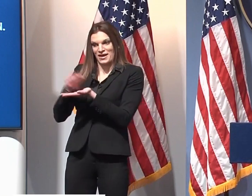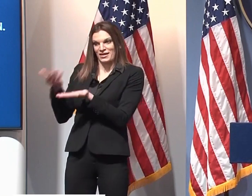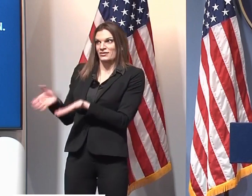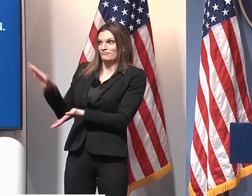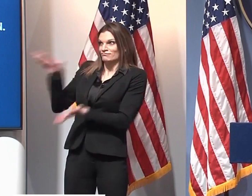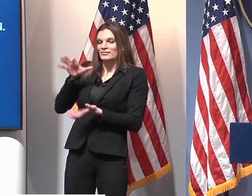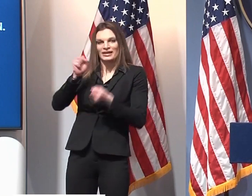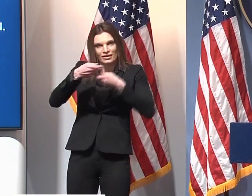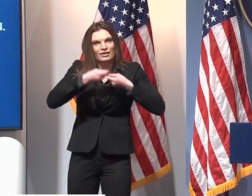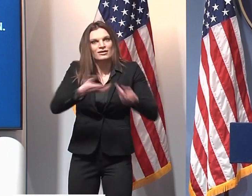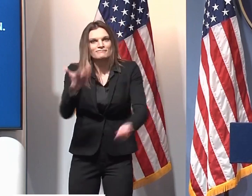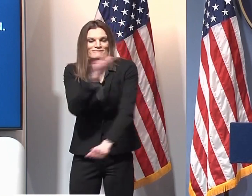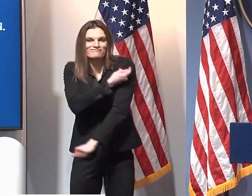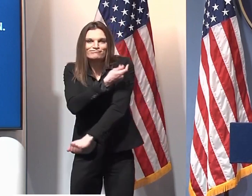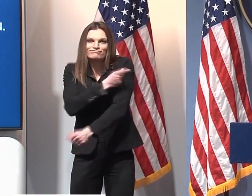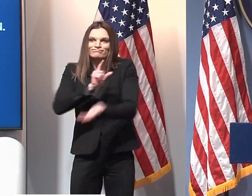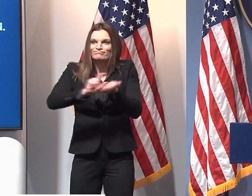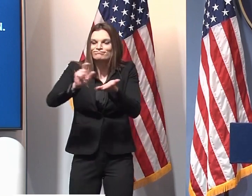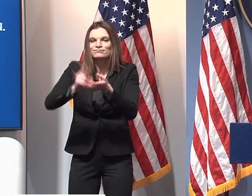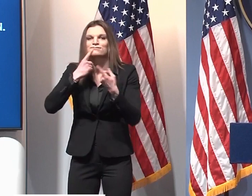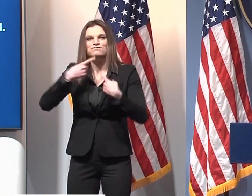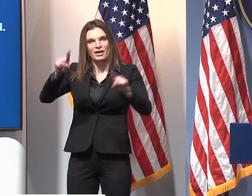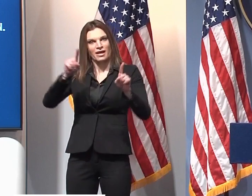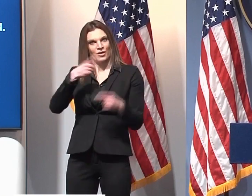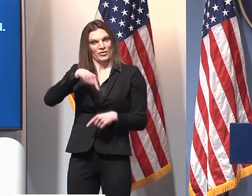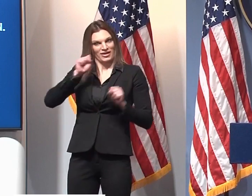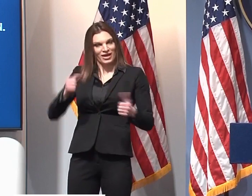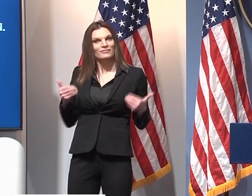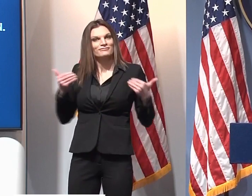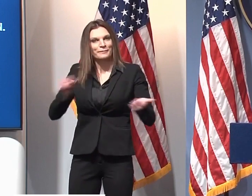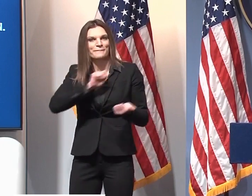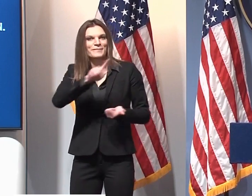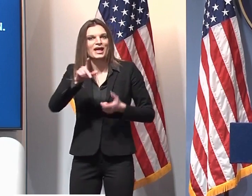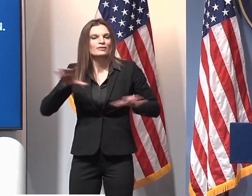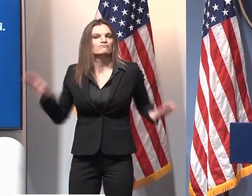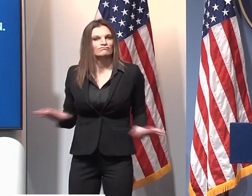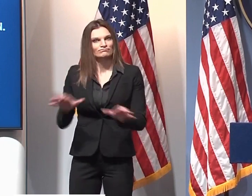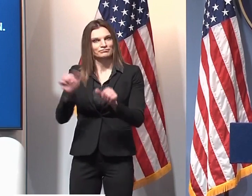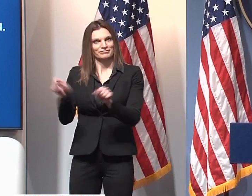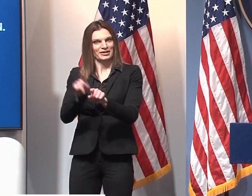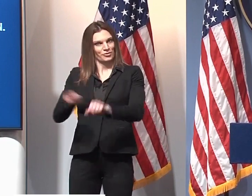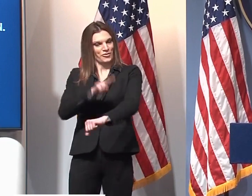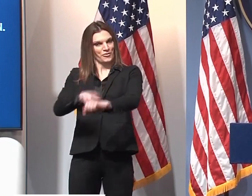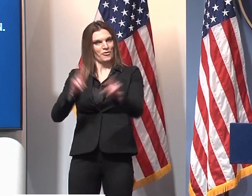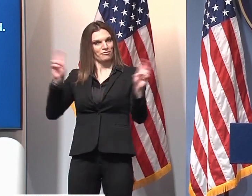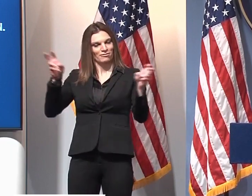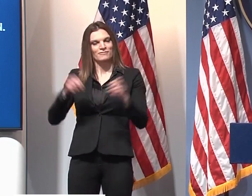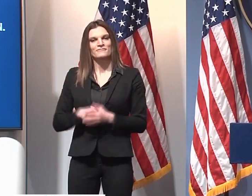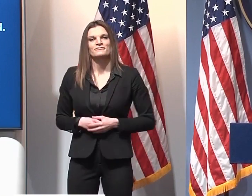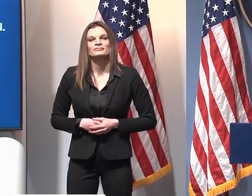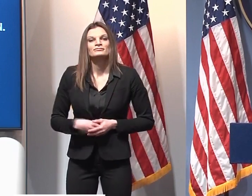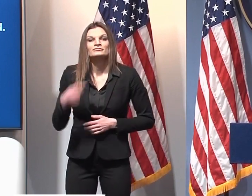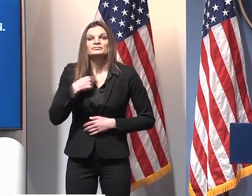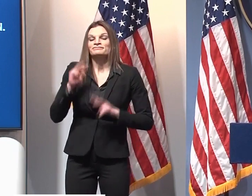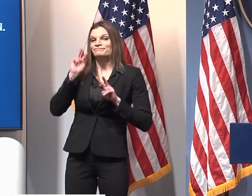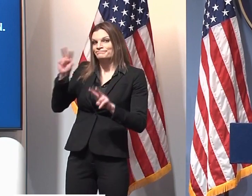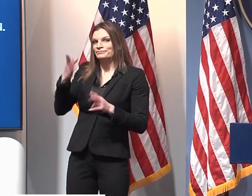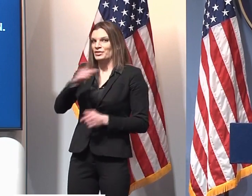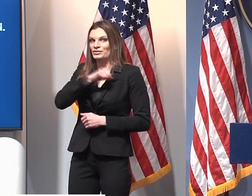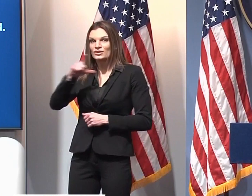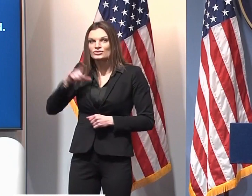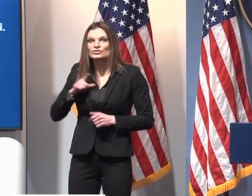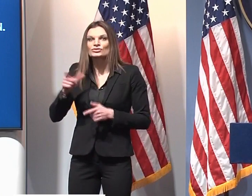we're successful at it. I look forward to working with the Republicans in the legislature, the appropriations chairs, and our